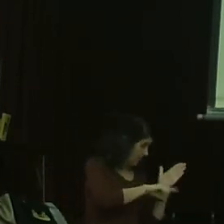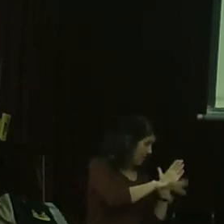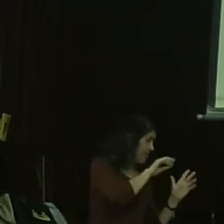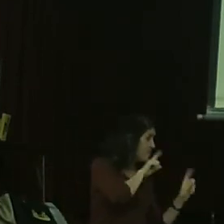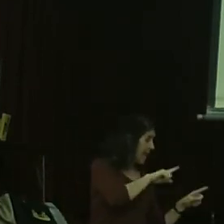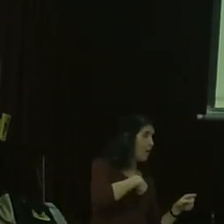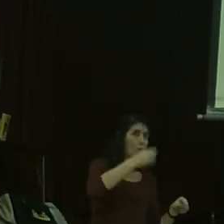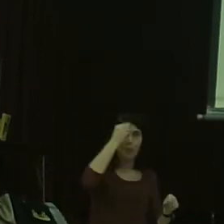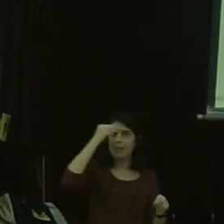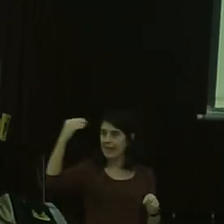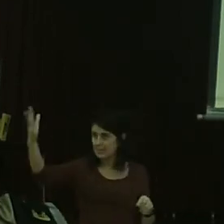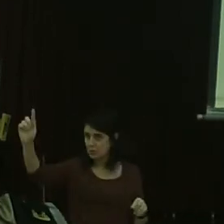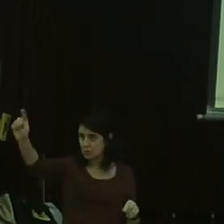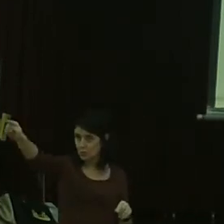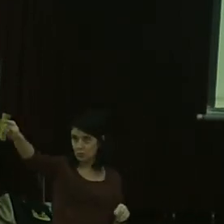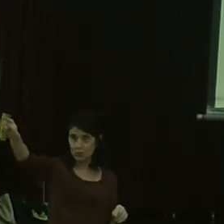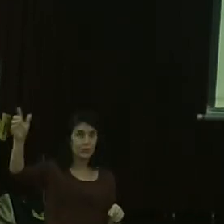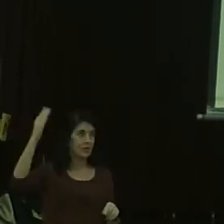information.